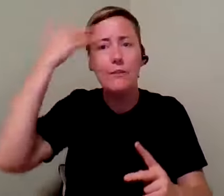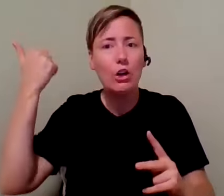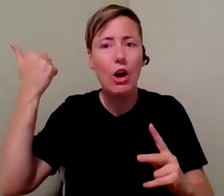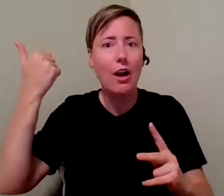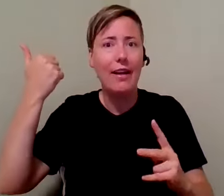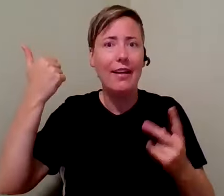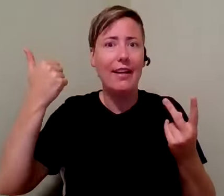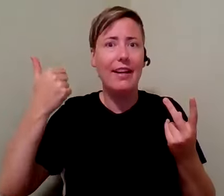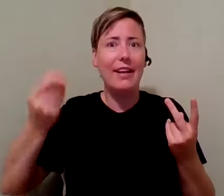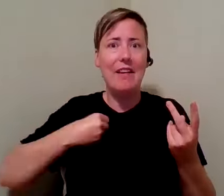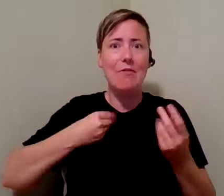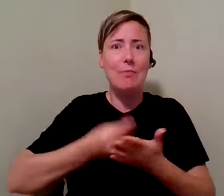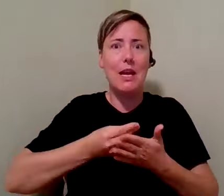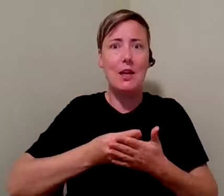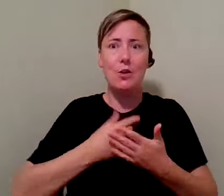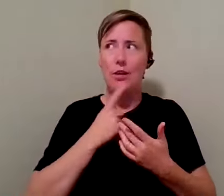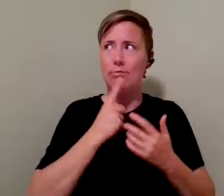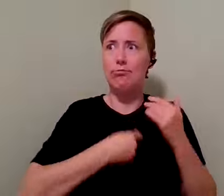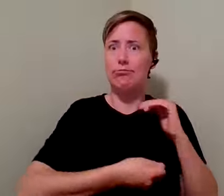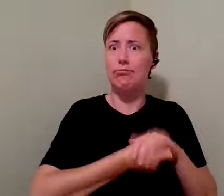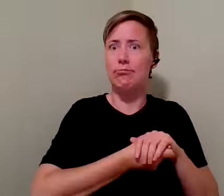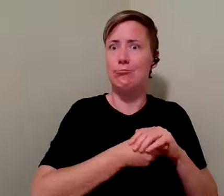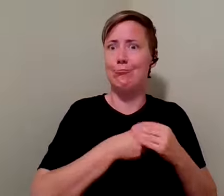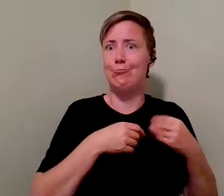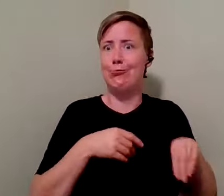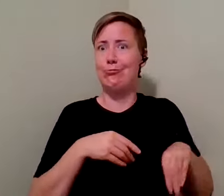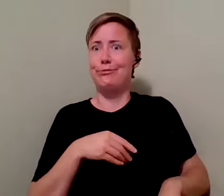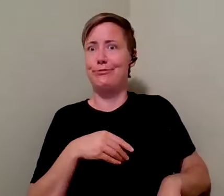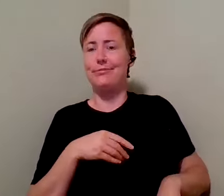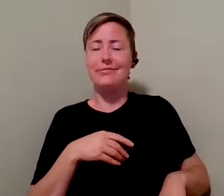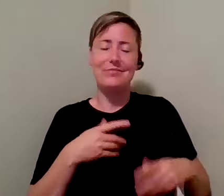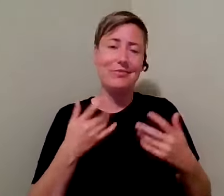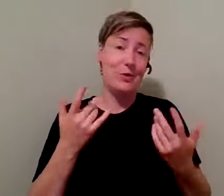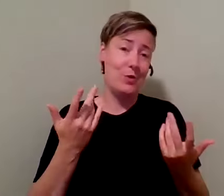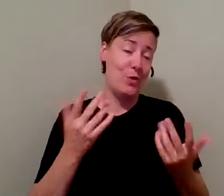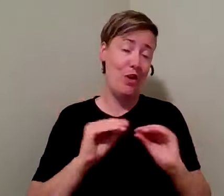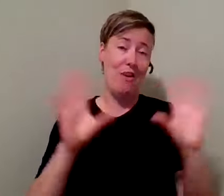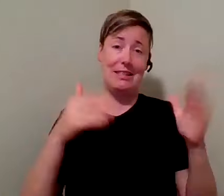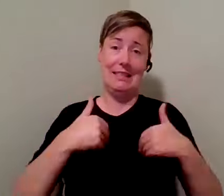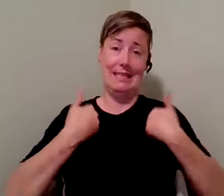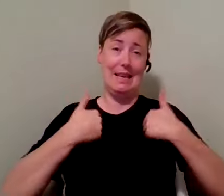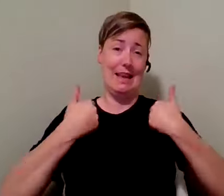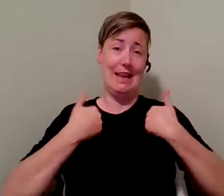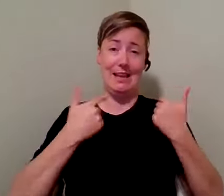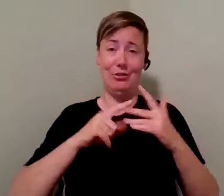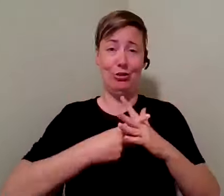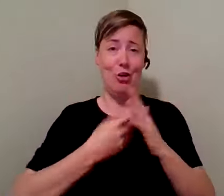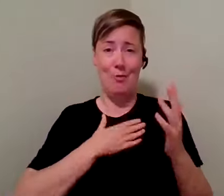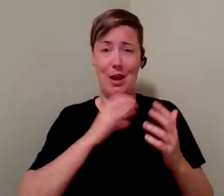I started on my alcoholic career. And but why I bring this uncle up, my granny's